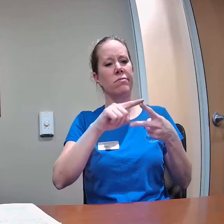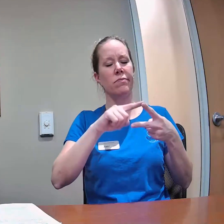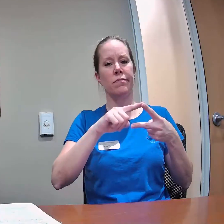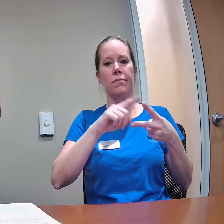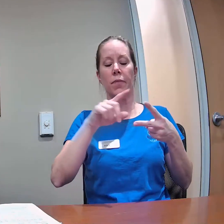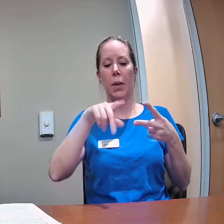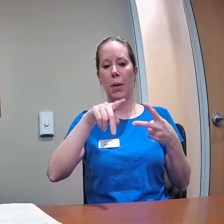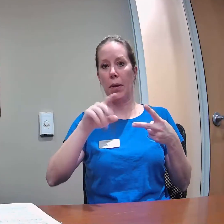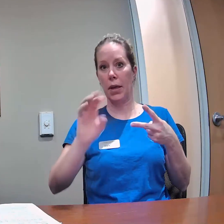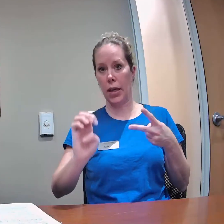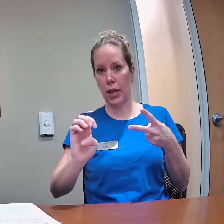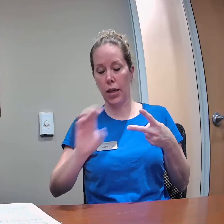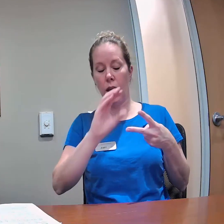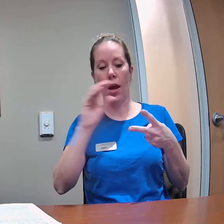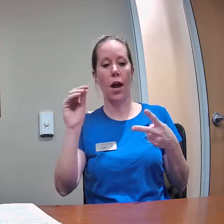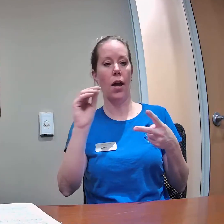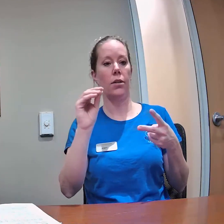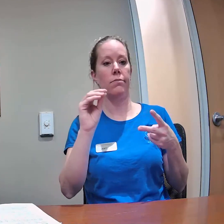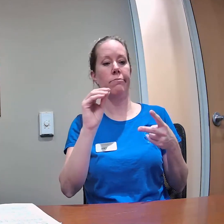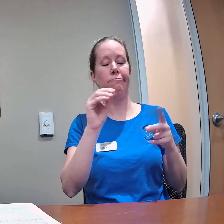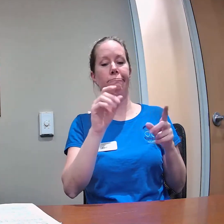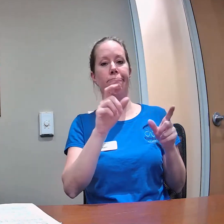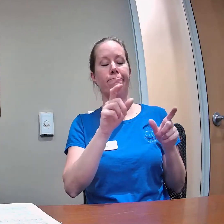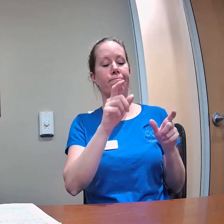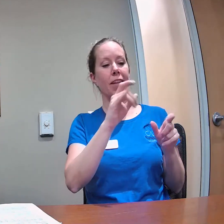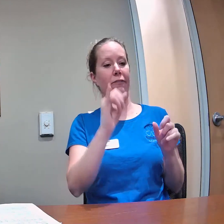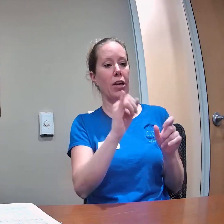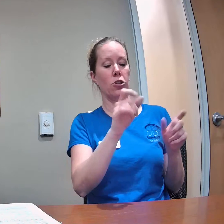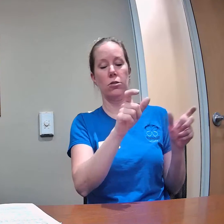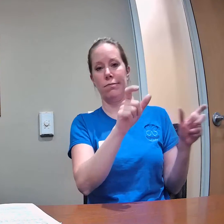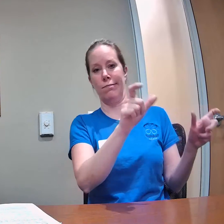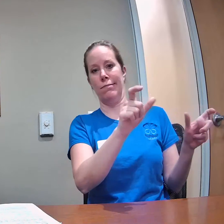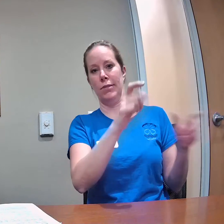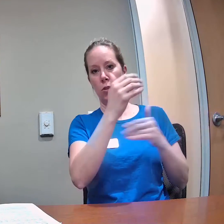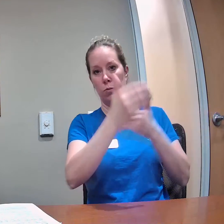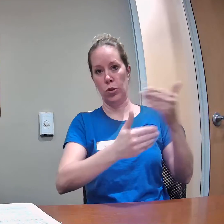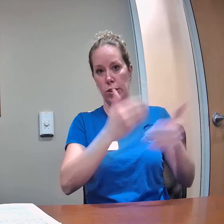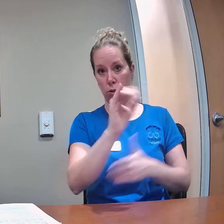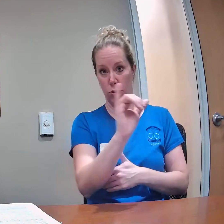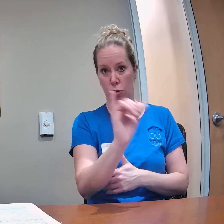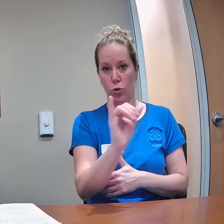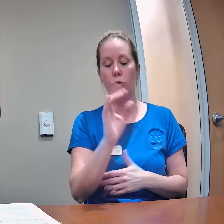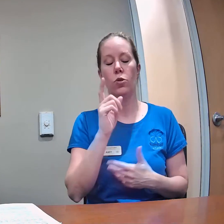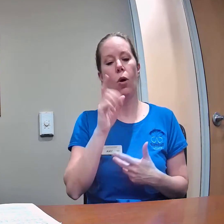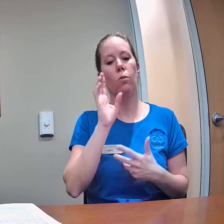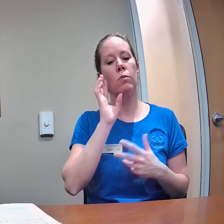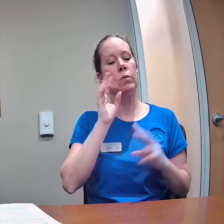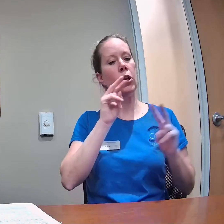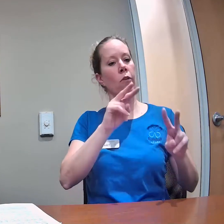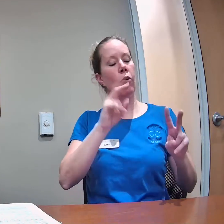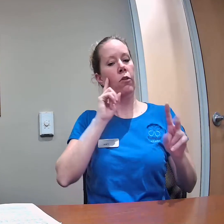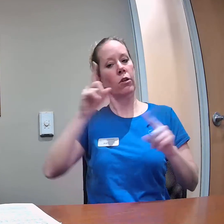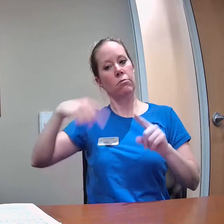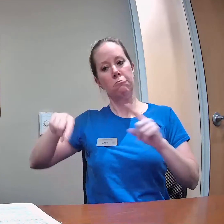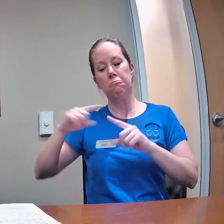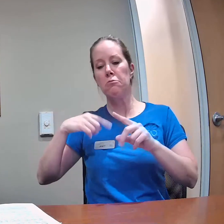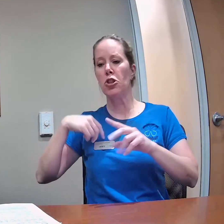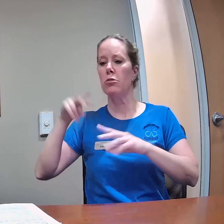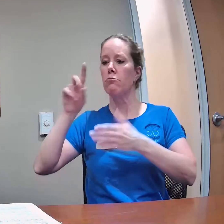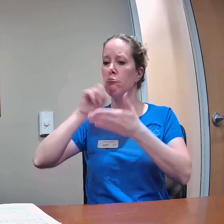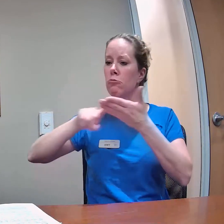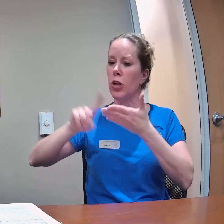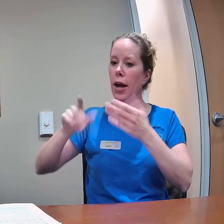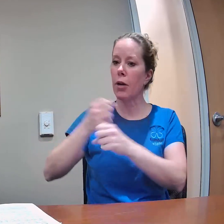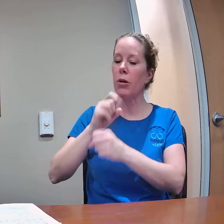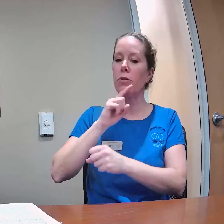control procedures. So we look forward to her doing that. Just surveilling, making sure